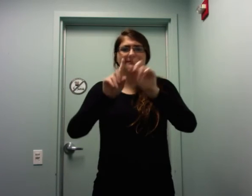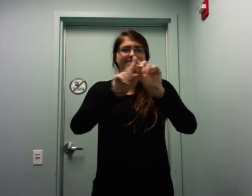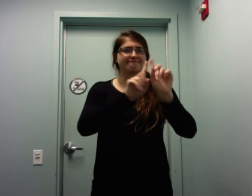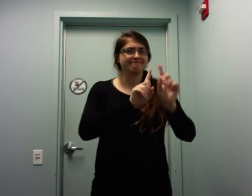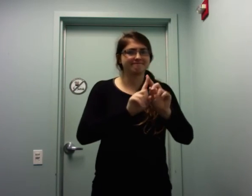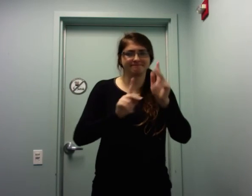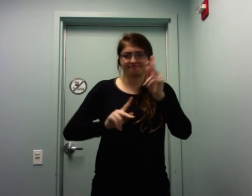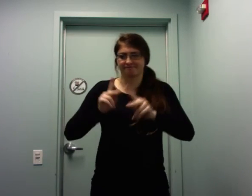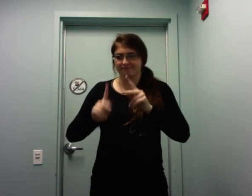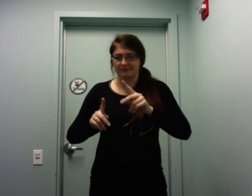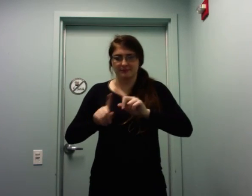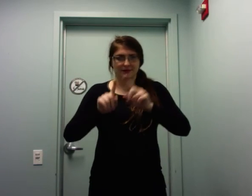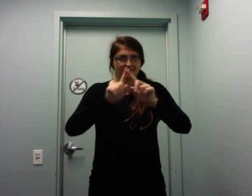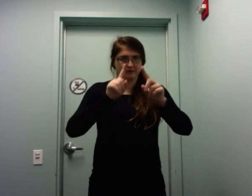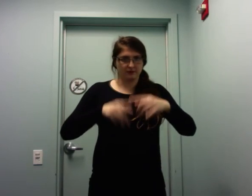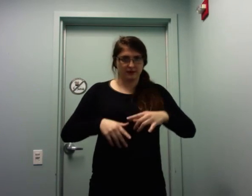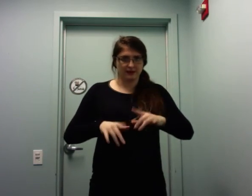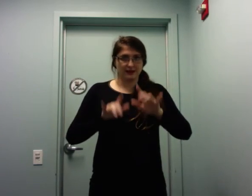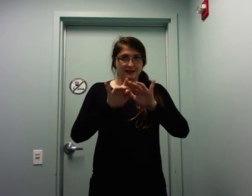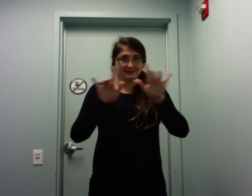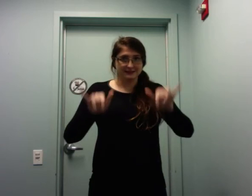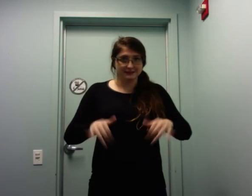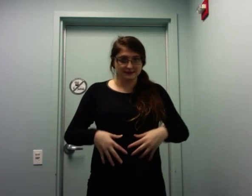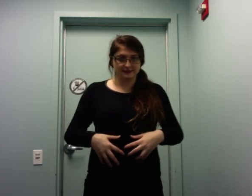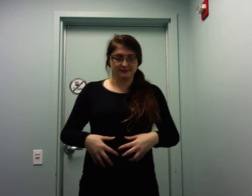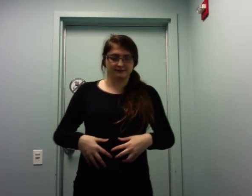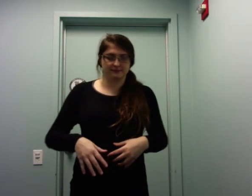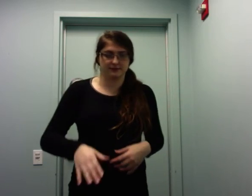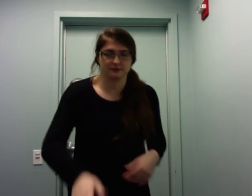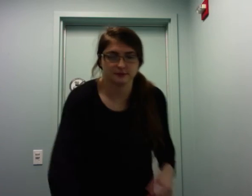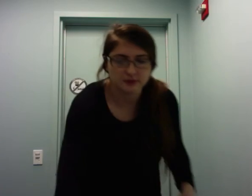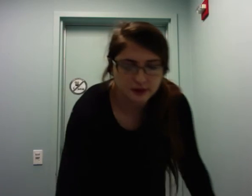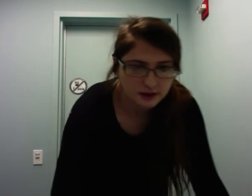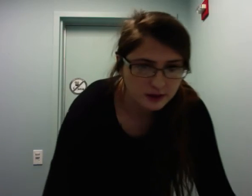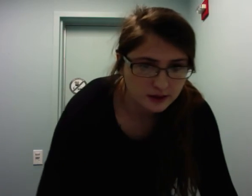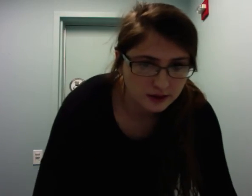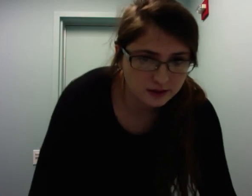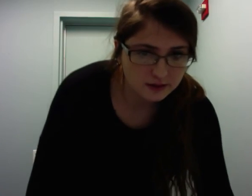strong and be productive. HIV is transmitted